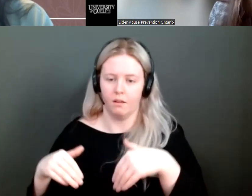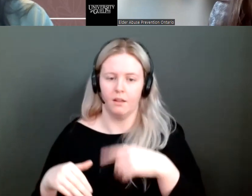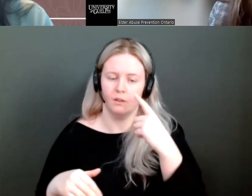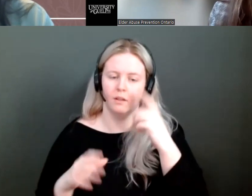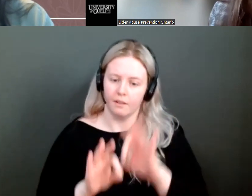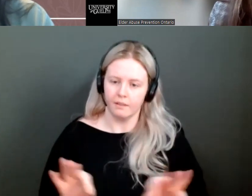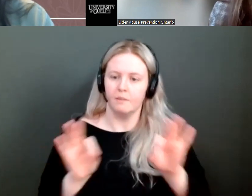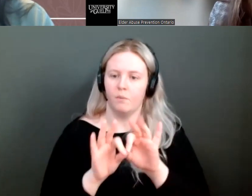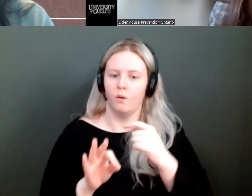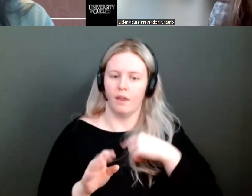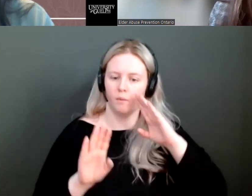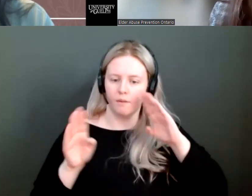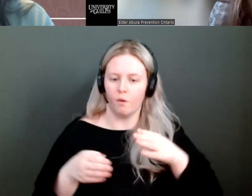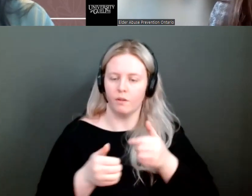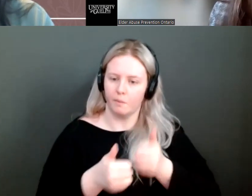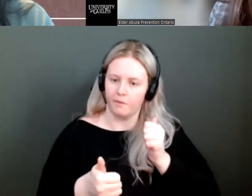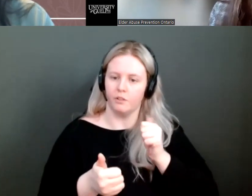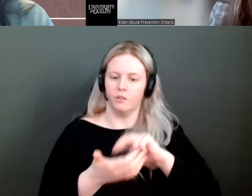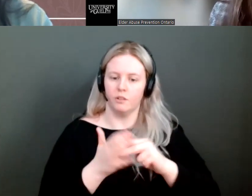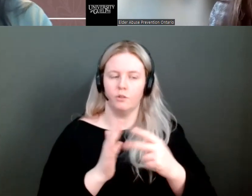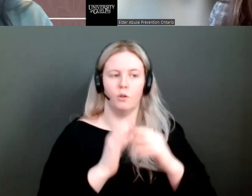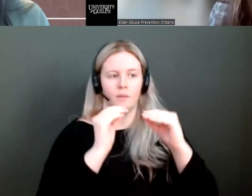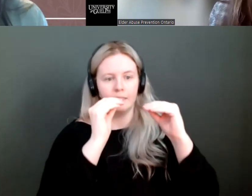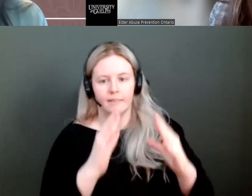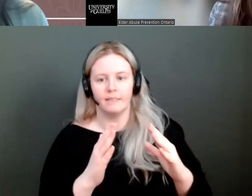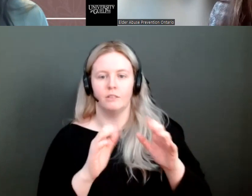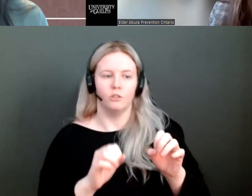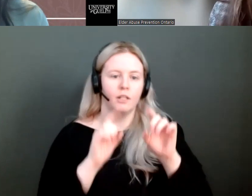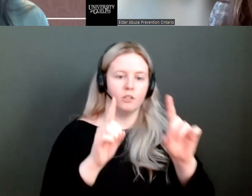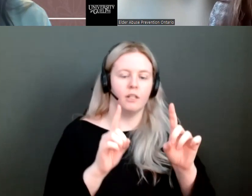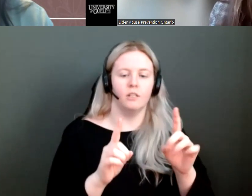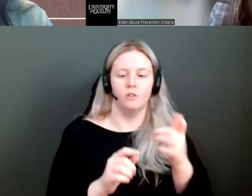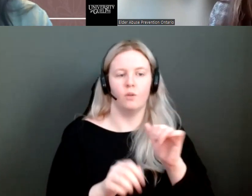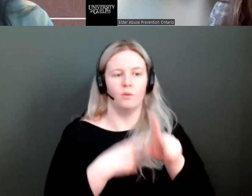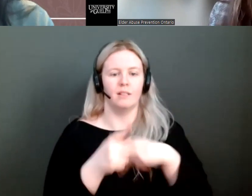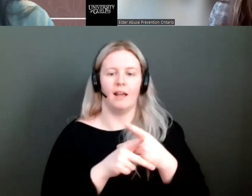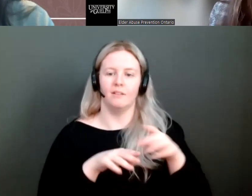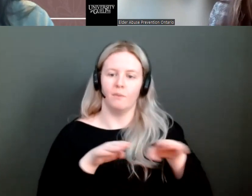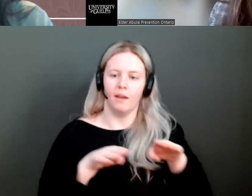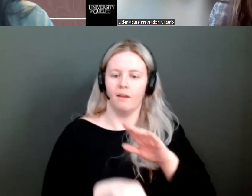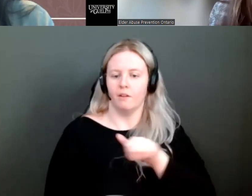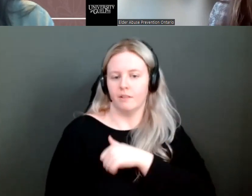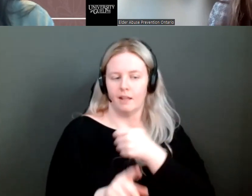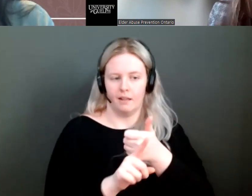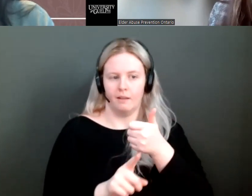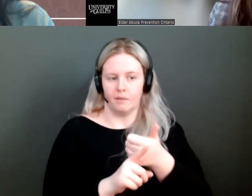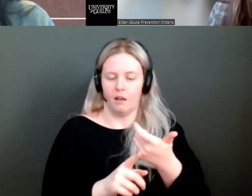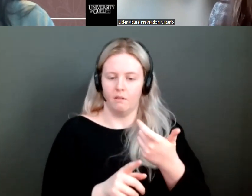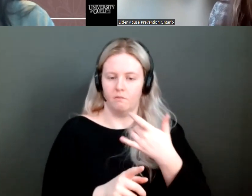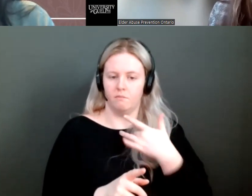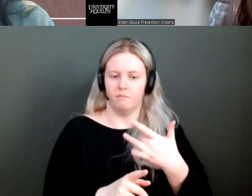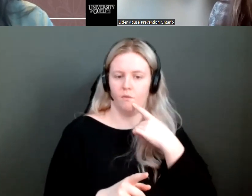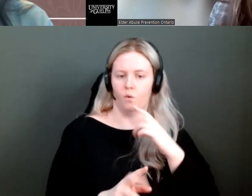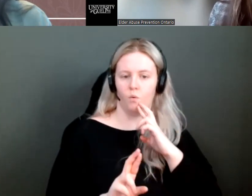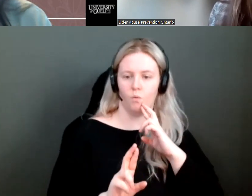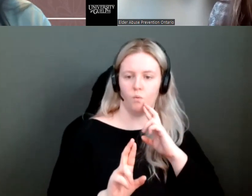prevention, that aspect of public education and awareness. So attitudes that maybe underpin some of the problematic responses